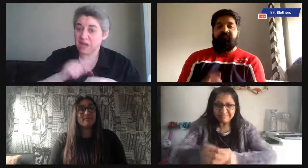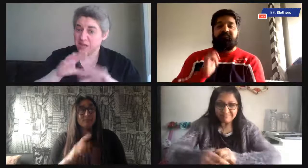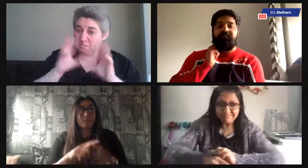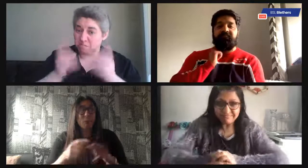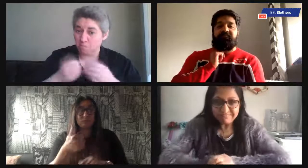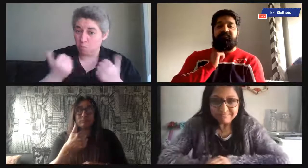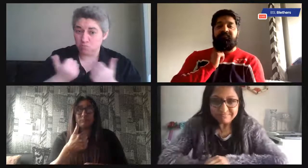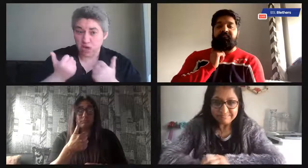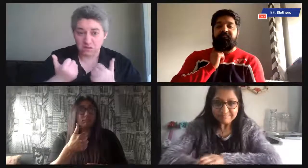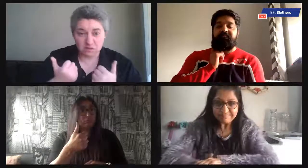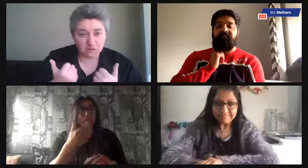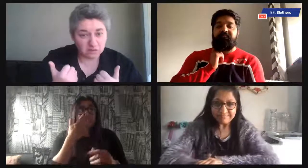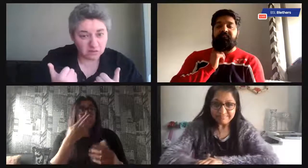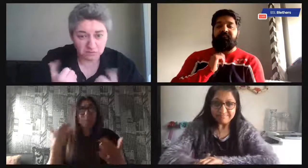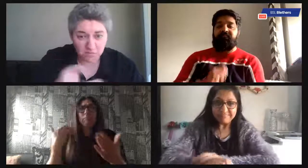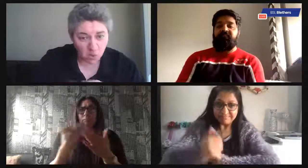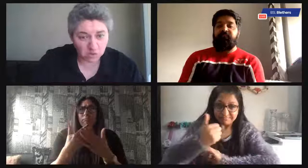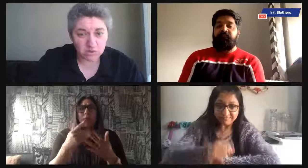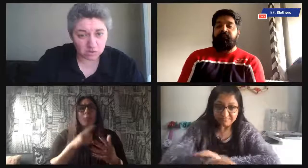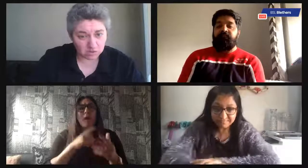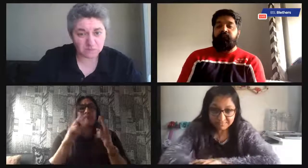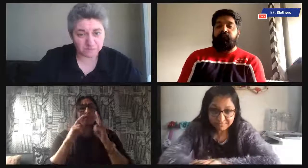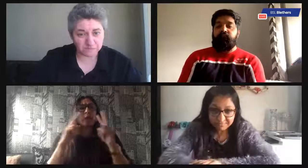office demonstrating live.